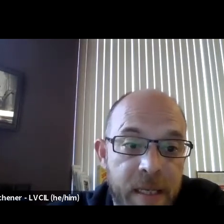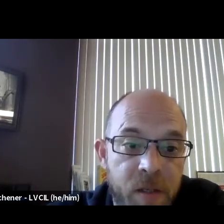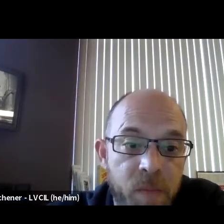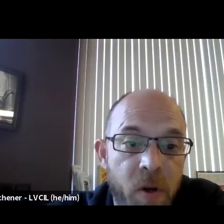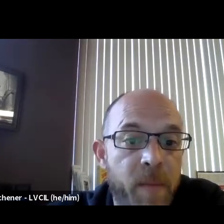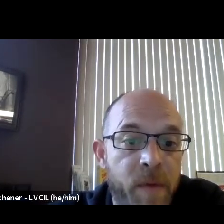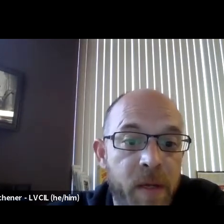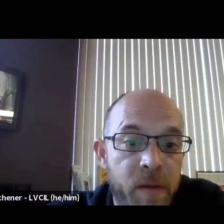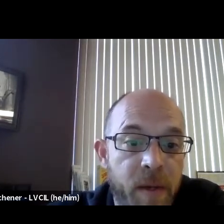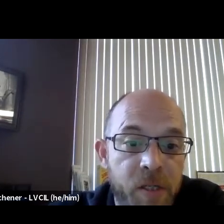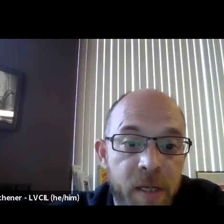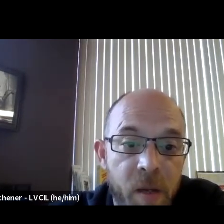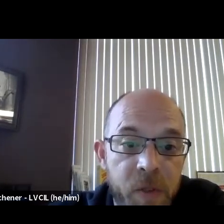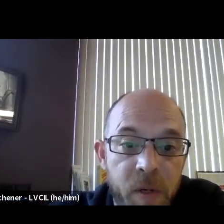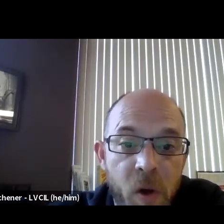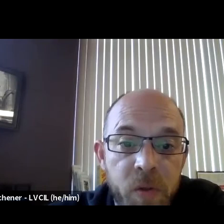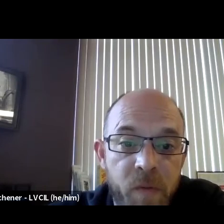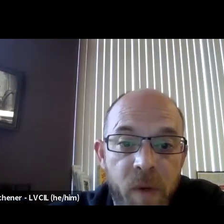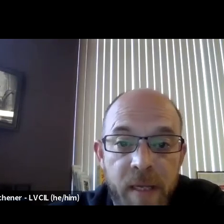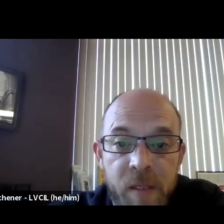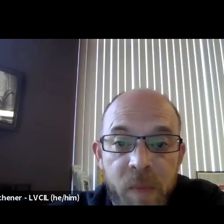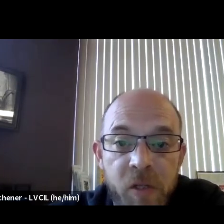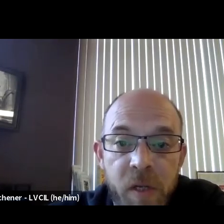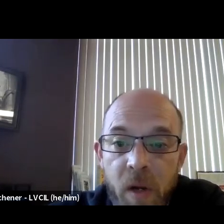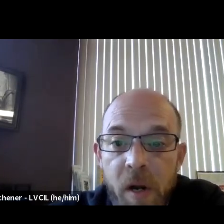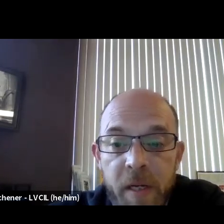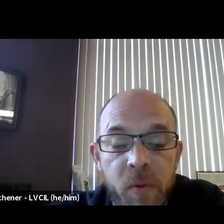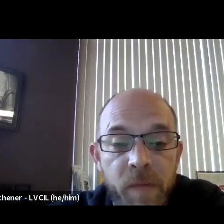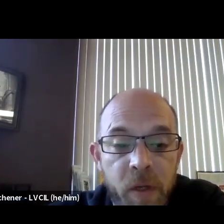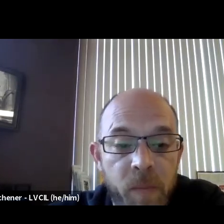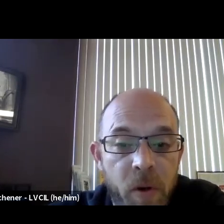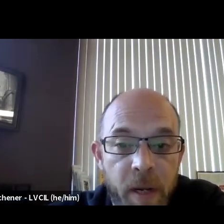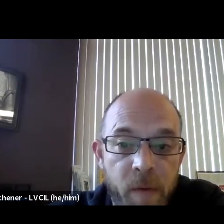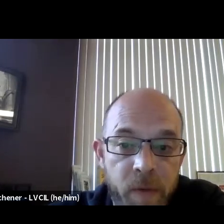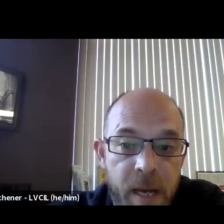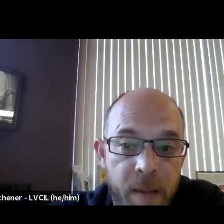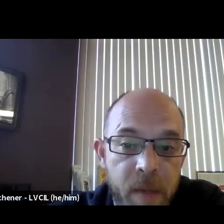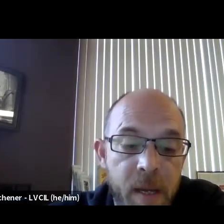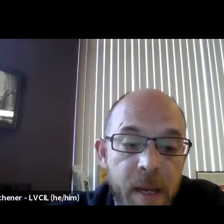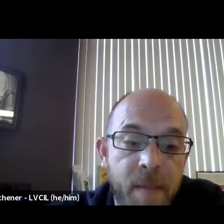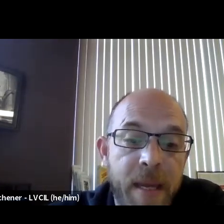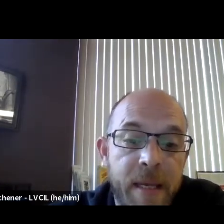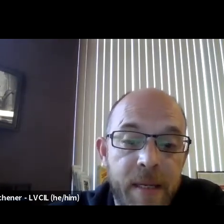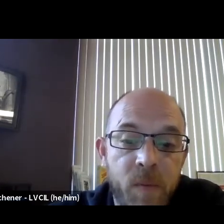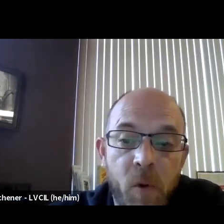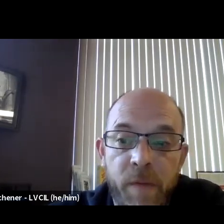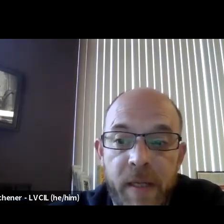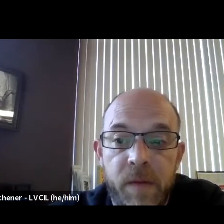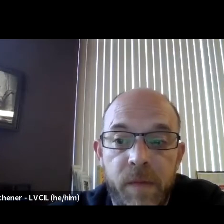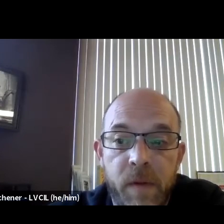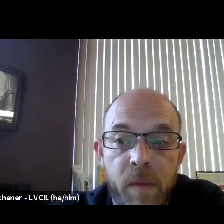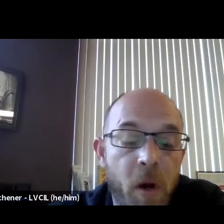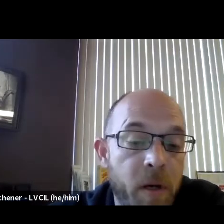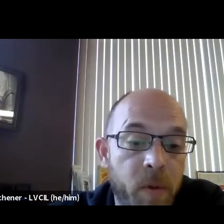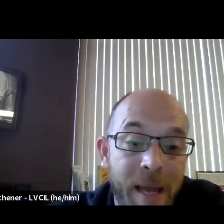slide states, good program evaluation helps you in a host of ways, especially regarding improving your program over time and making it even more